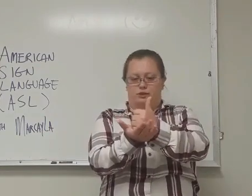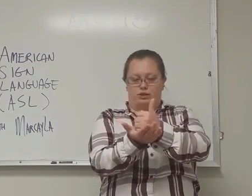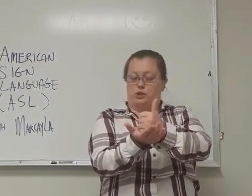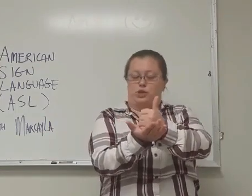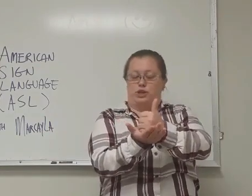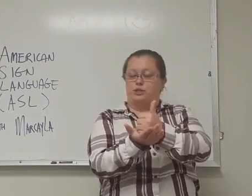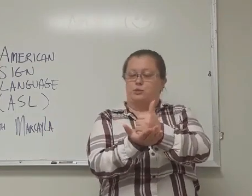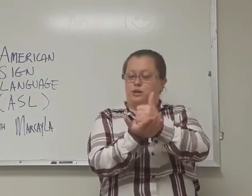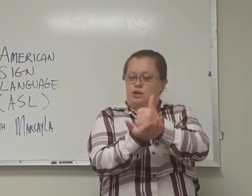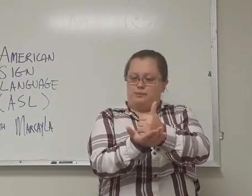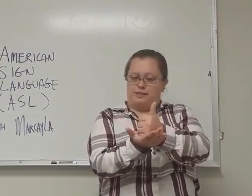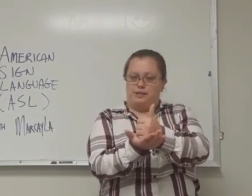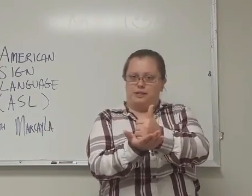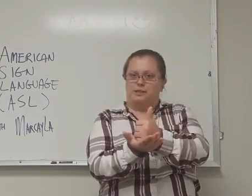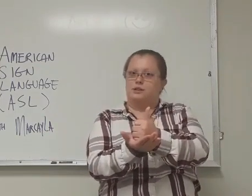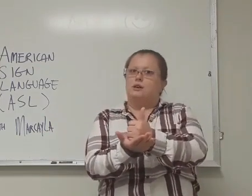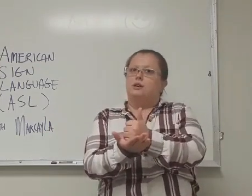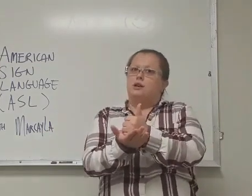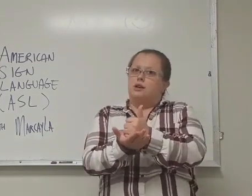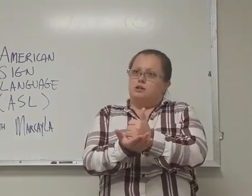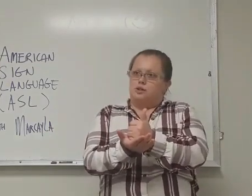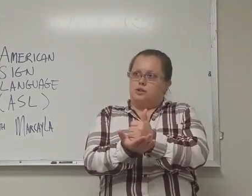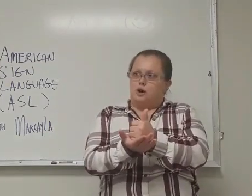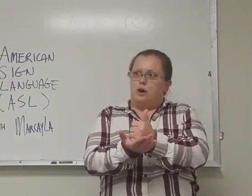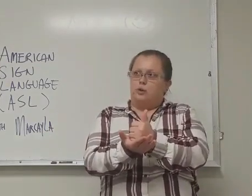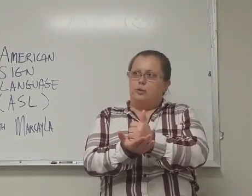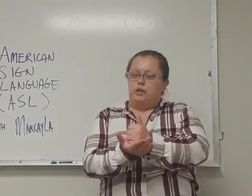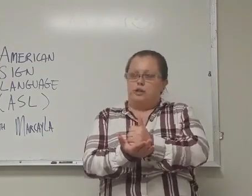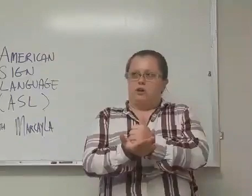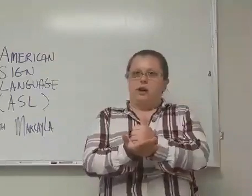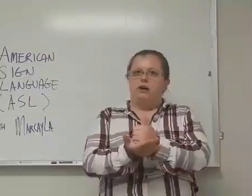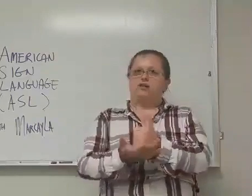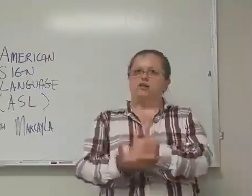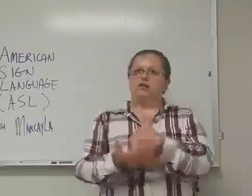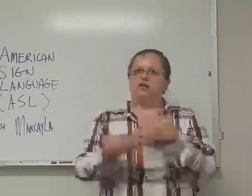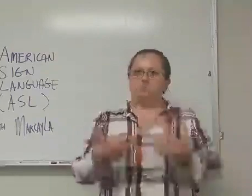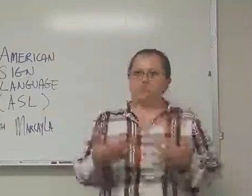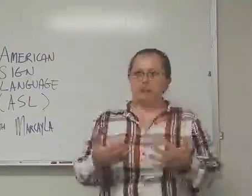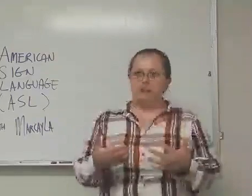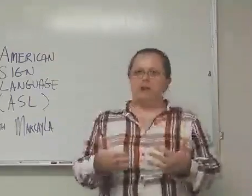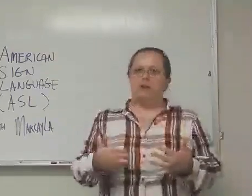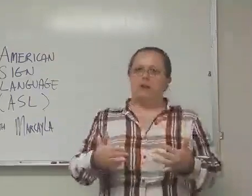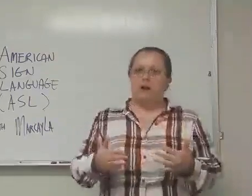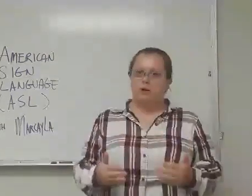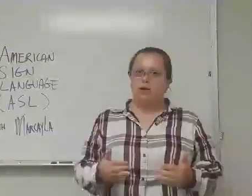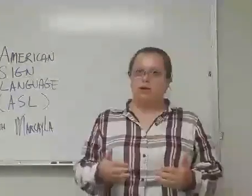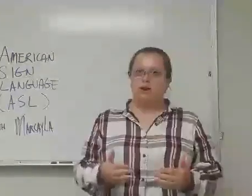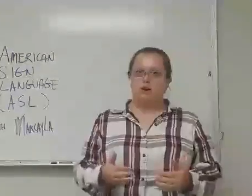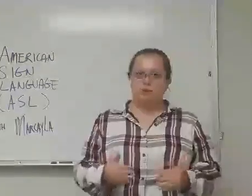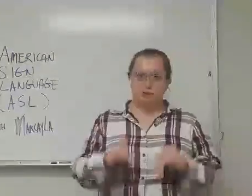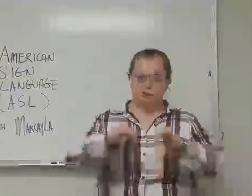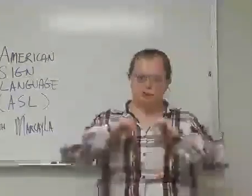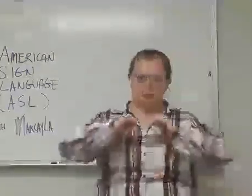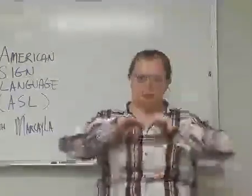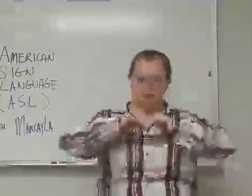So just the word help is this. Okay. So when you're asking somebody, how can I help you? It is